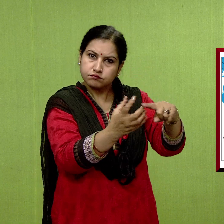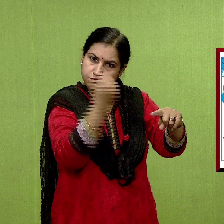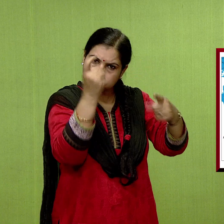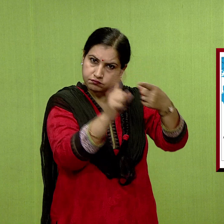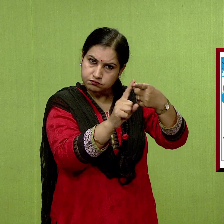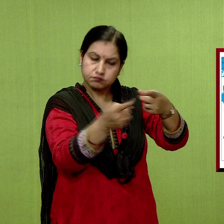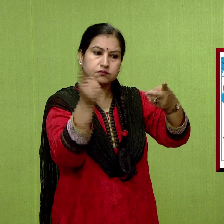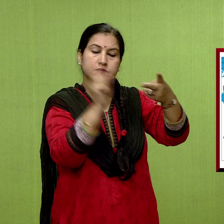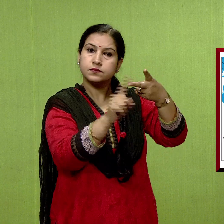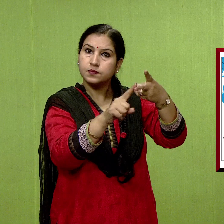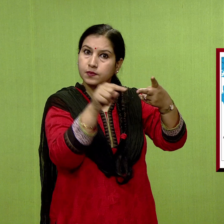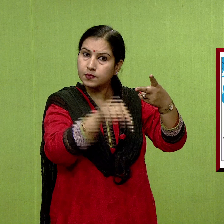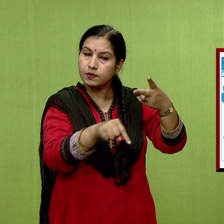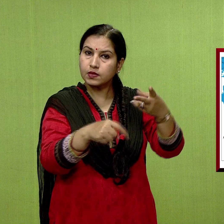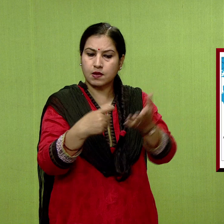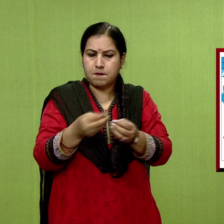is relative location.